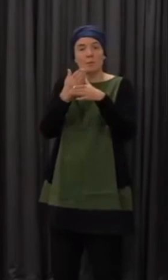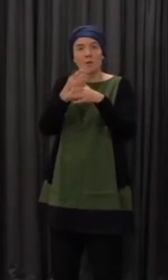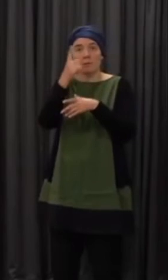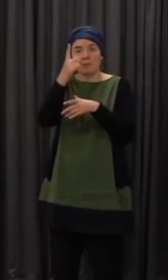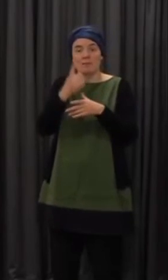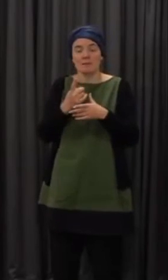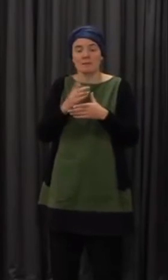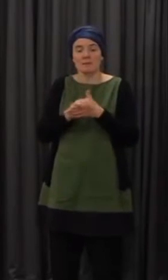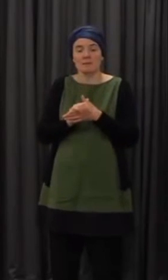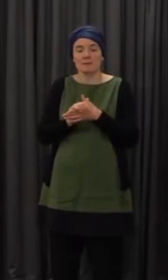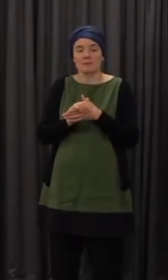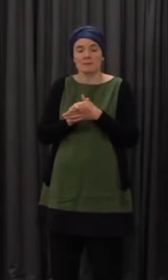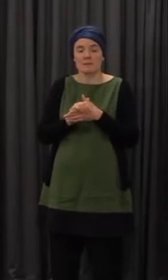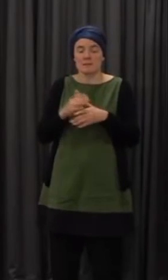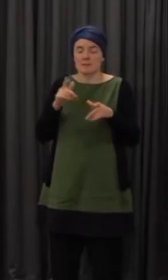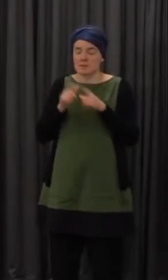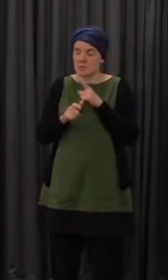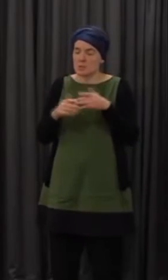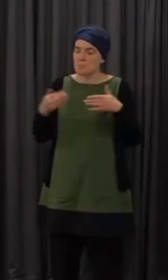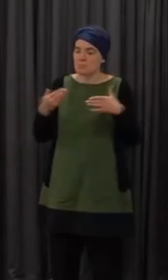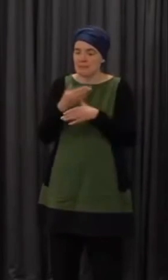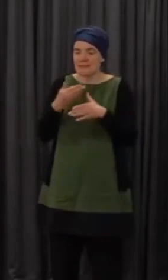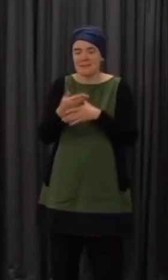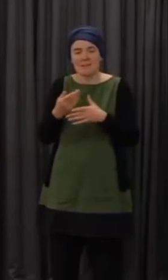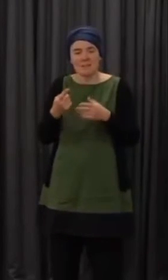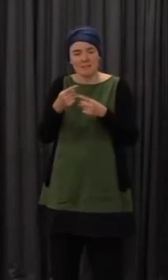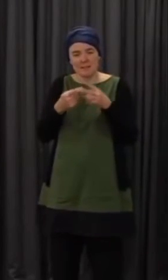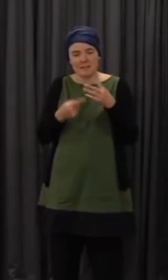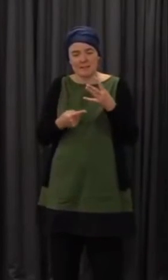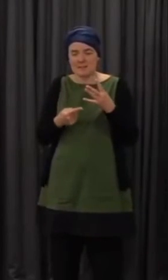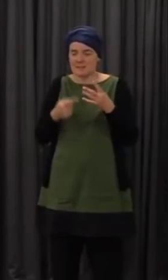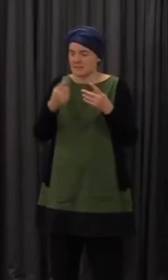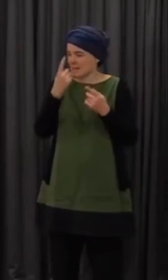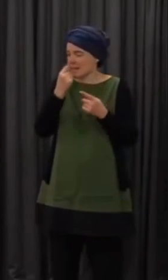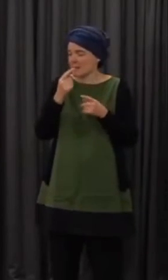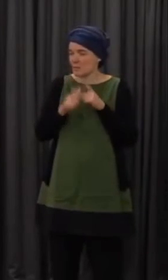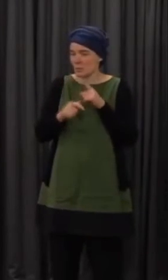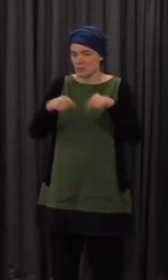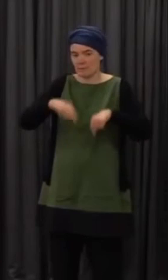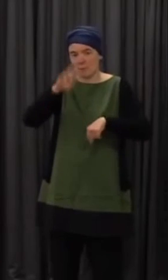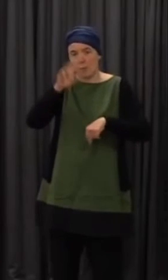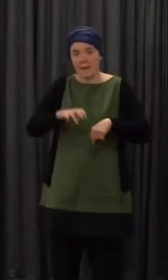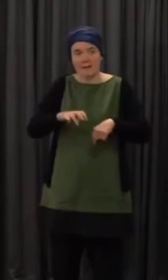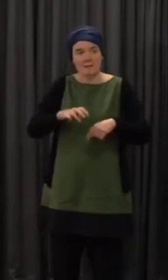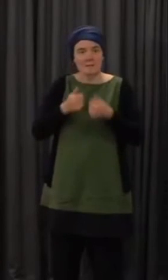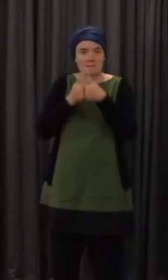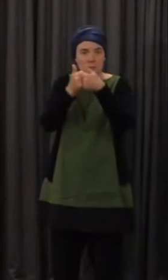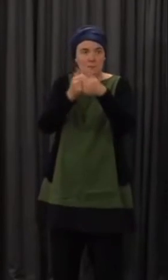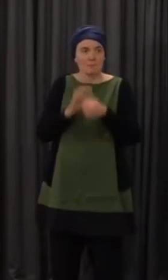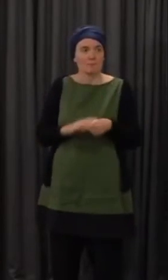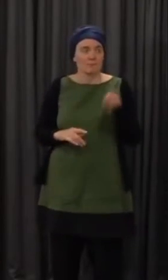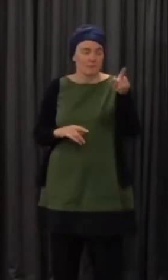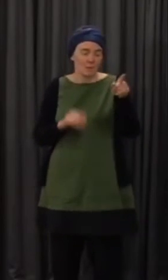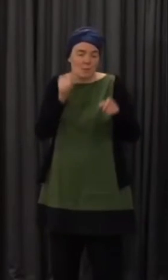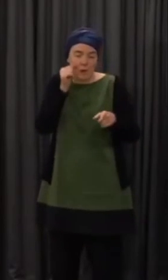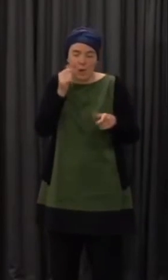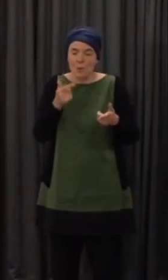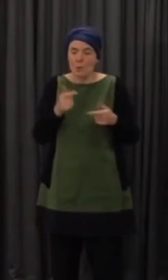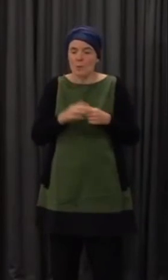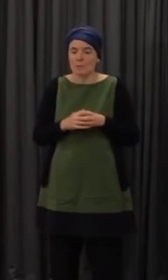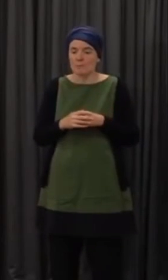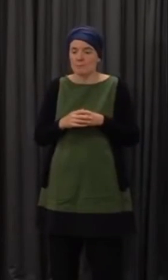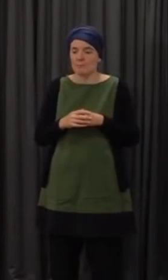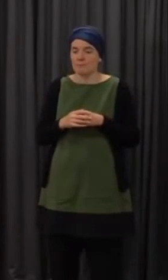the practical things that we can do in a Welsh context, and Rob, I know you will know that the